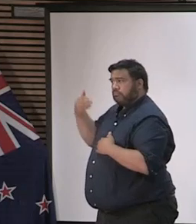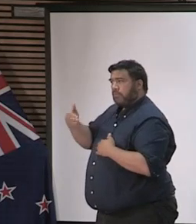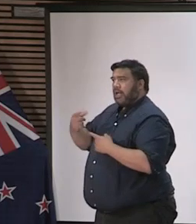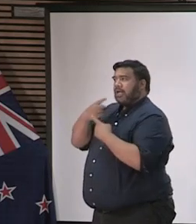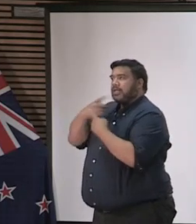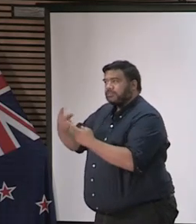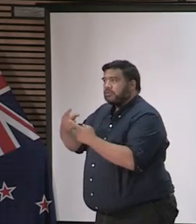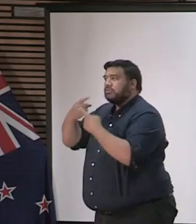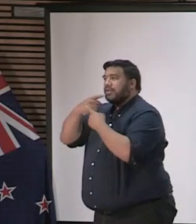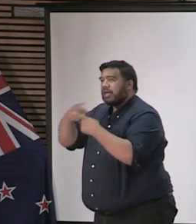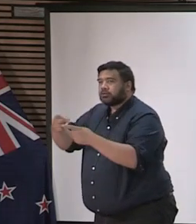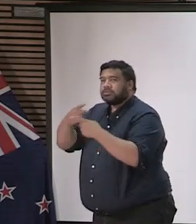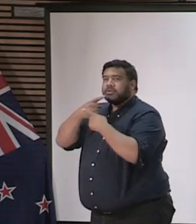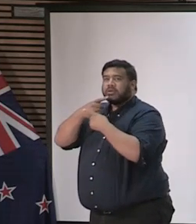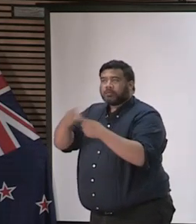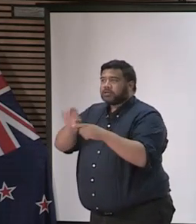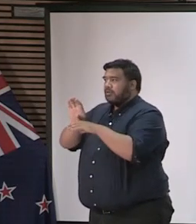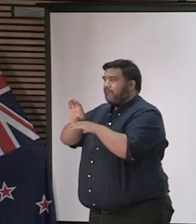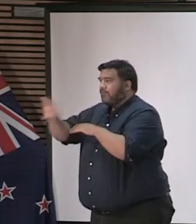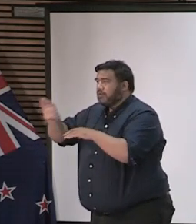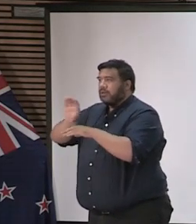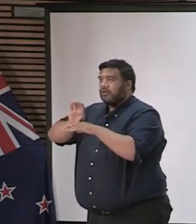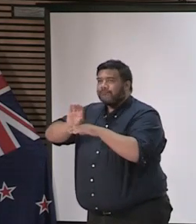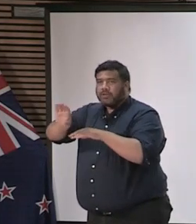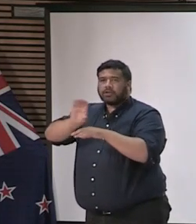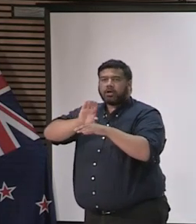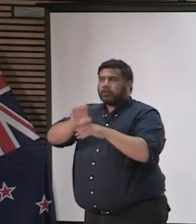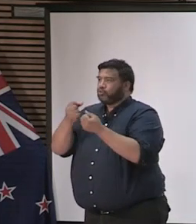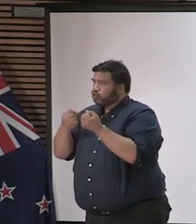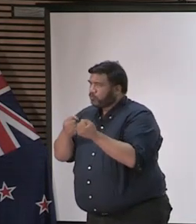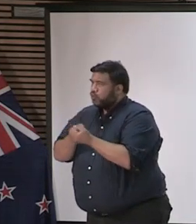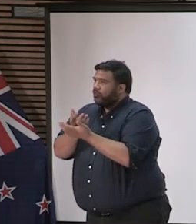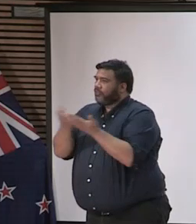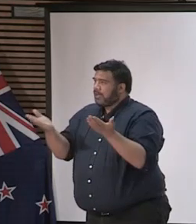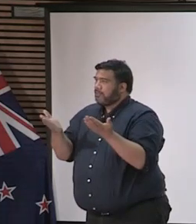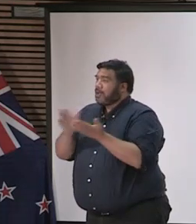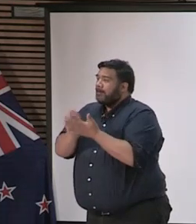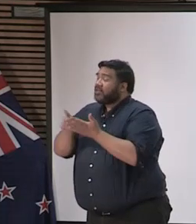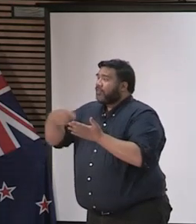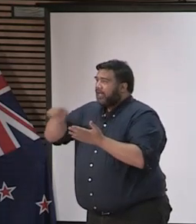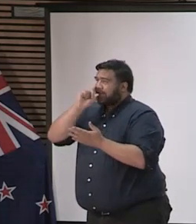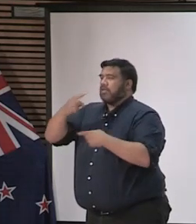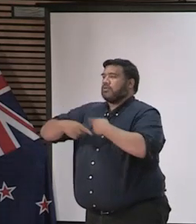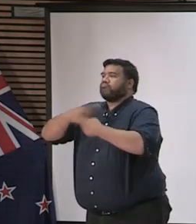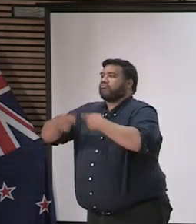going to a wide range of groups to help support them so that they can continue to provide the services New Zealanders need.